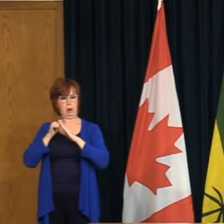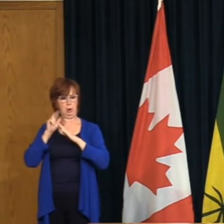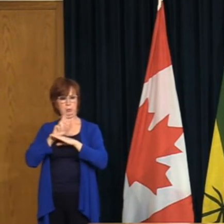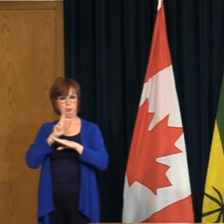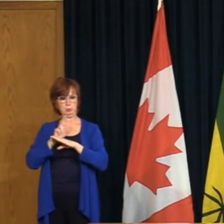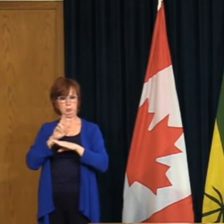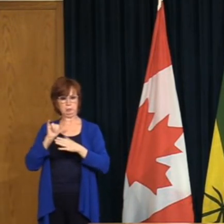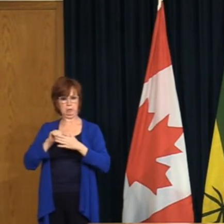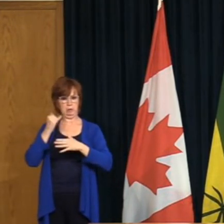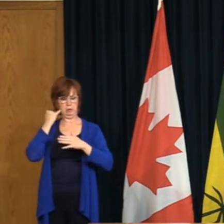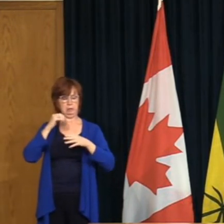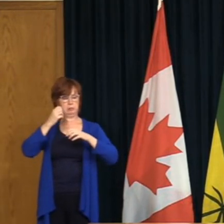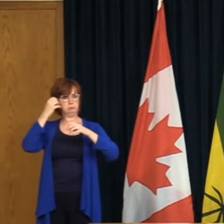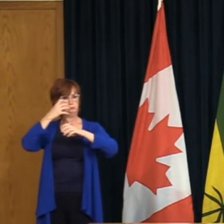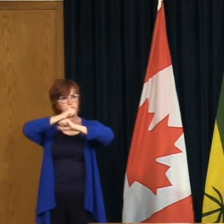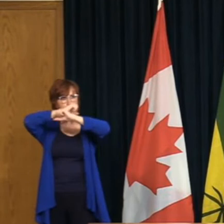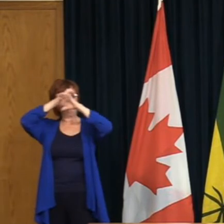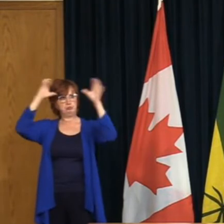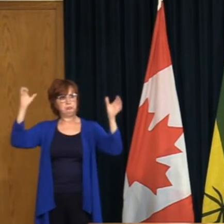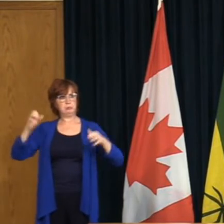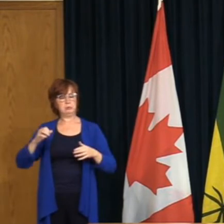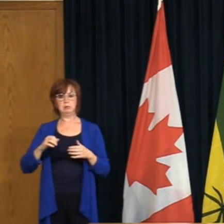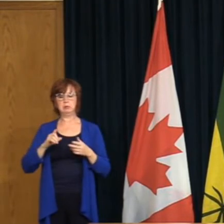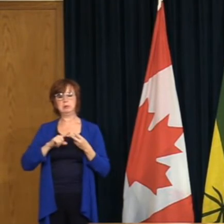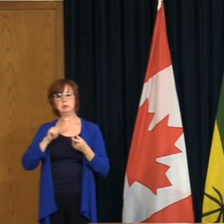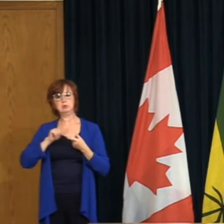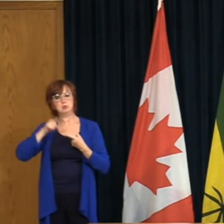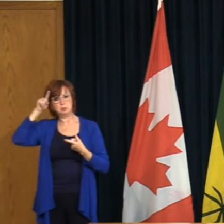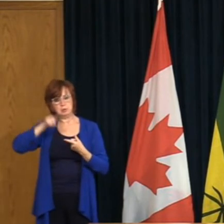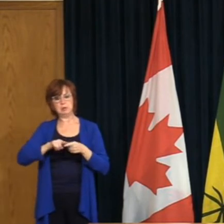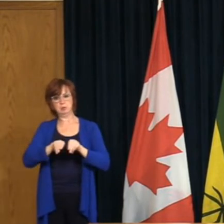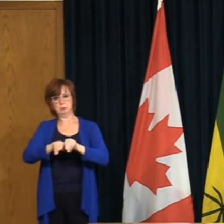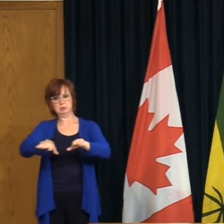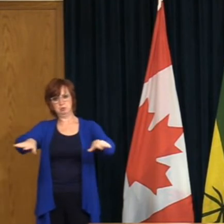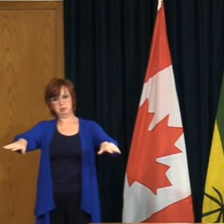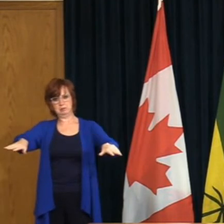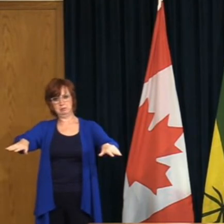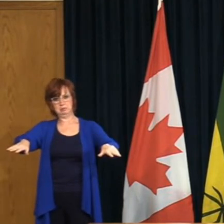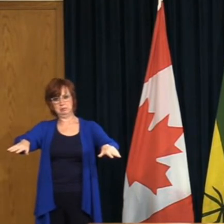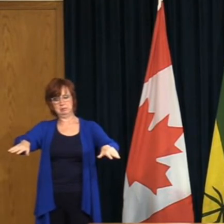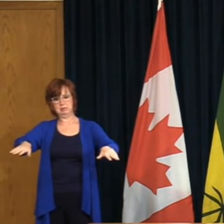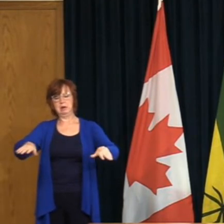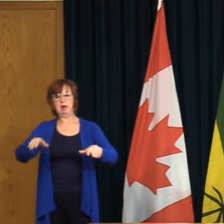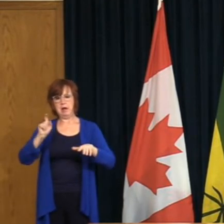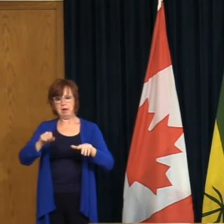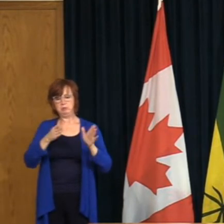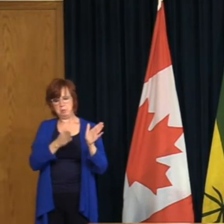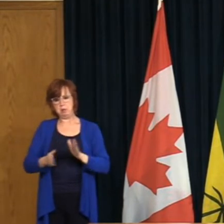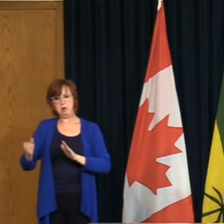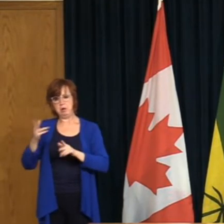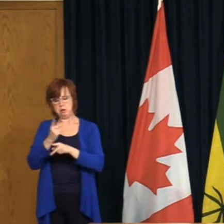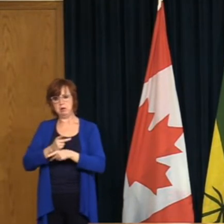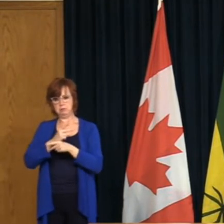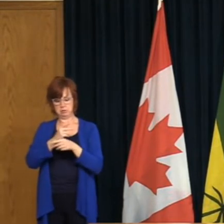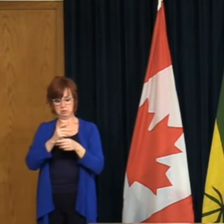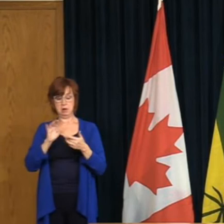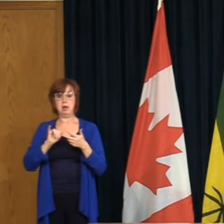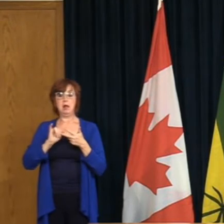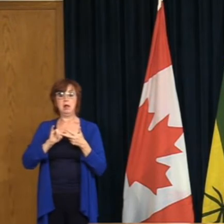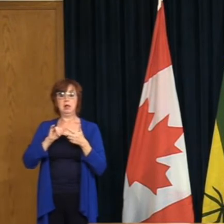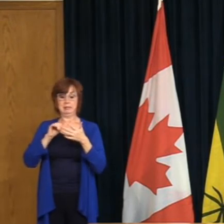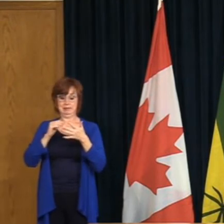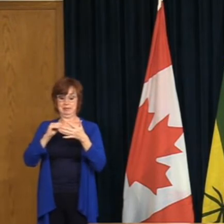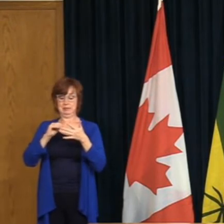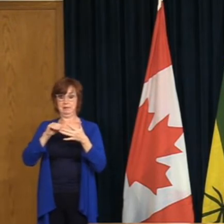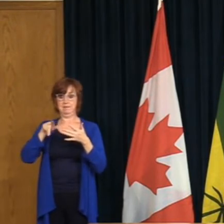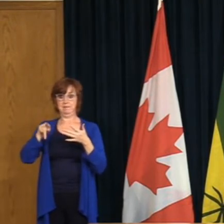can minimize exposures. And I think Phase 3 is going to be very important for us to maintain our case numbers